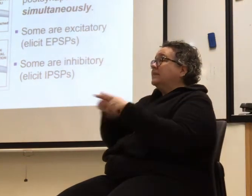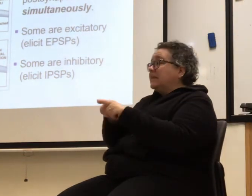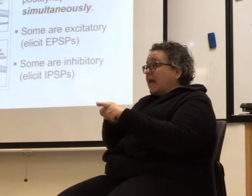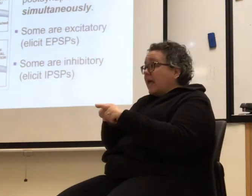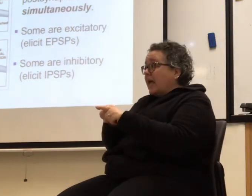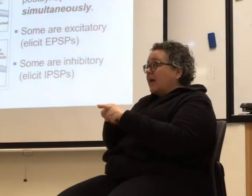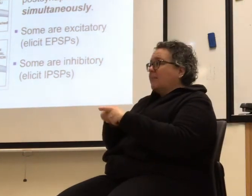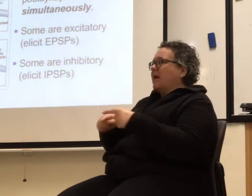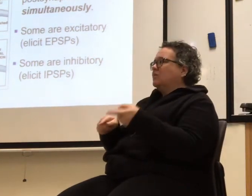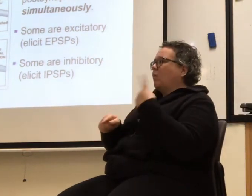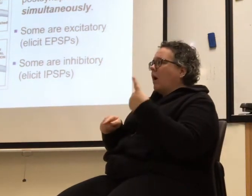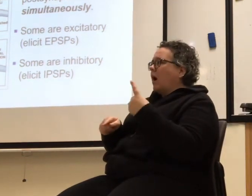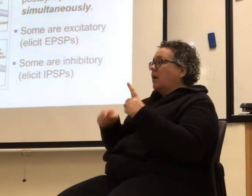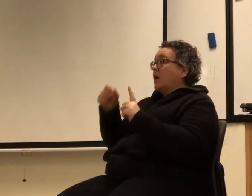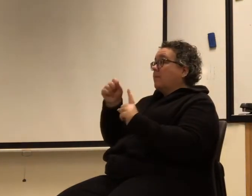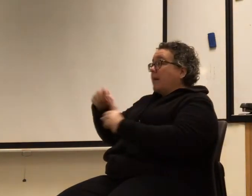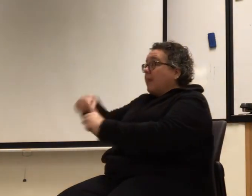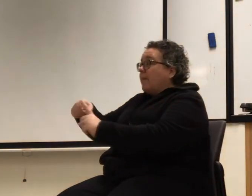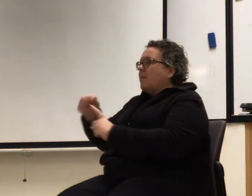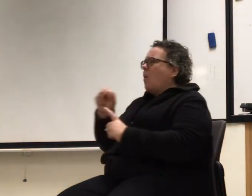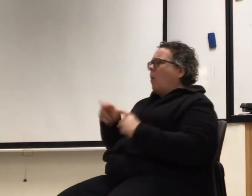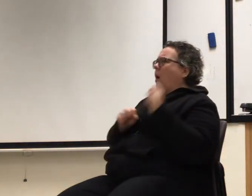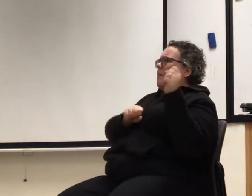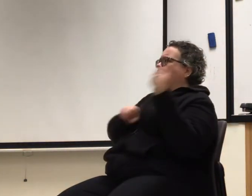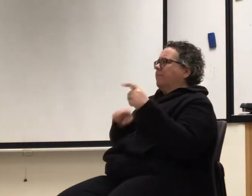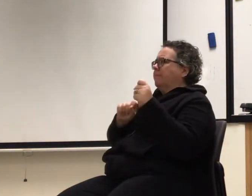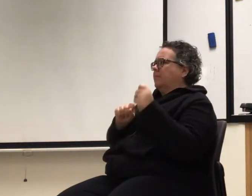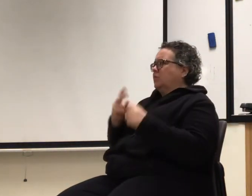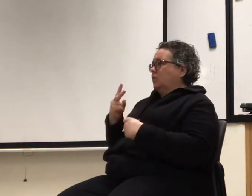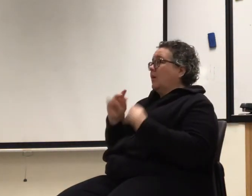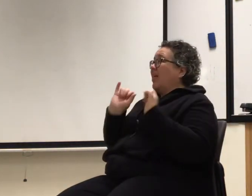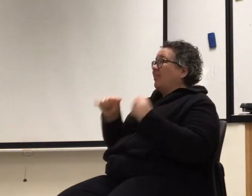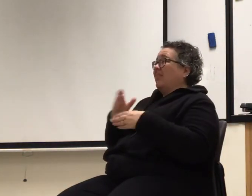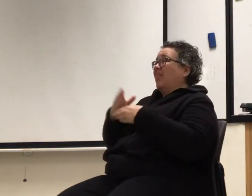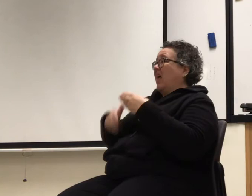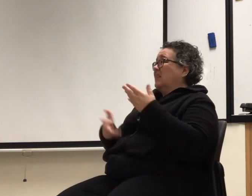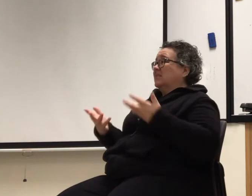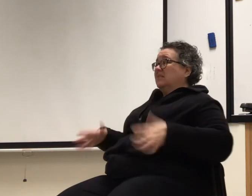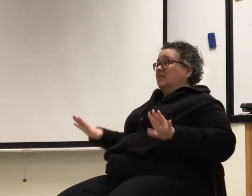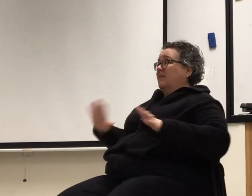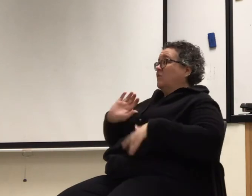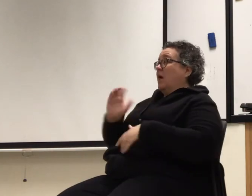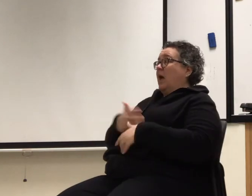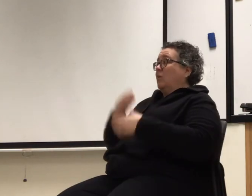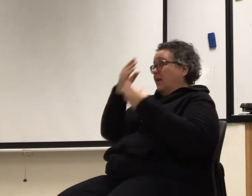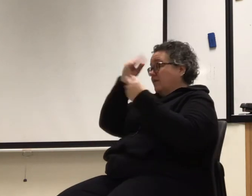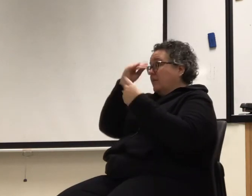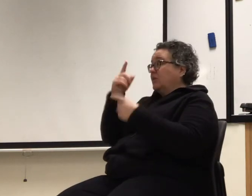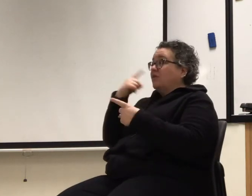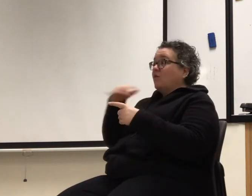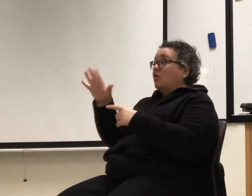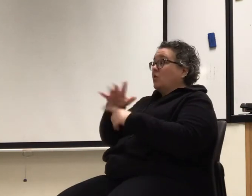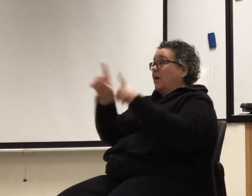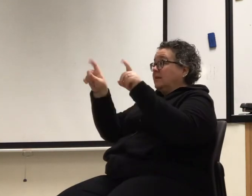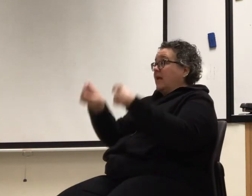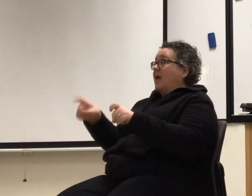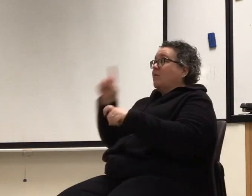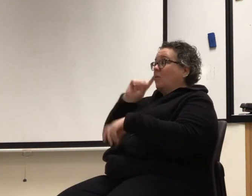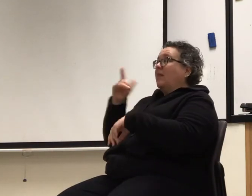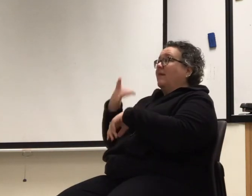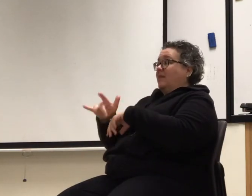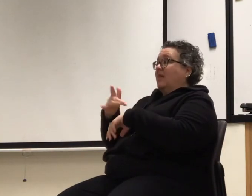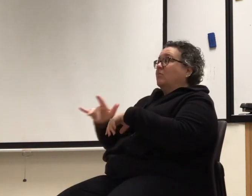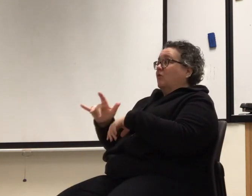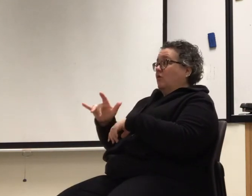firing rapidly. That concludes the material for your exam, which will become available on